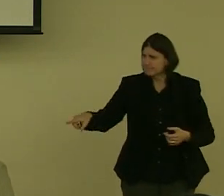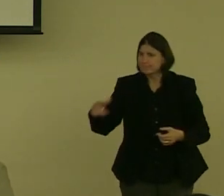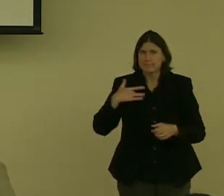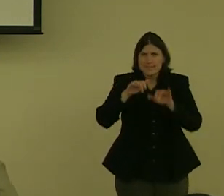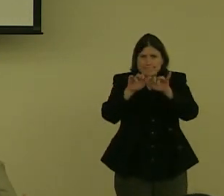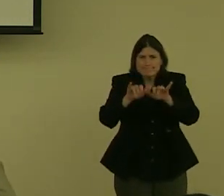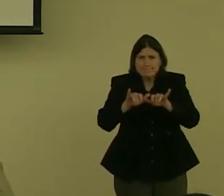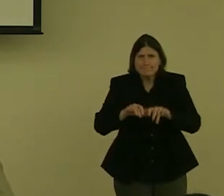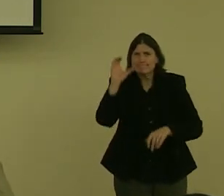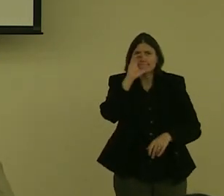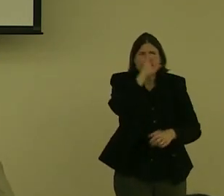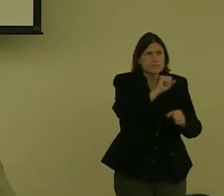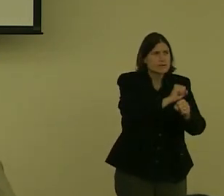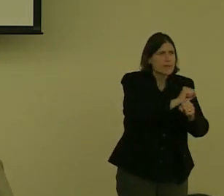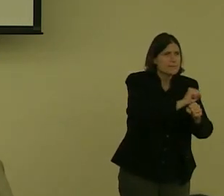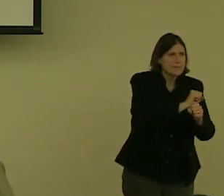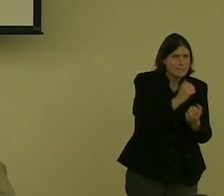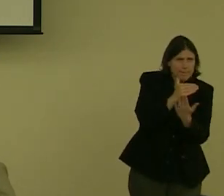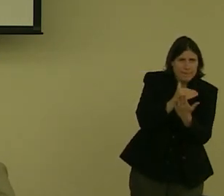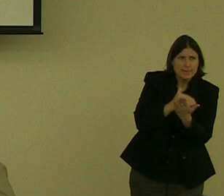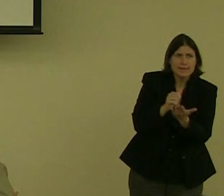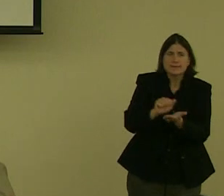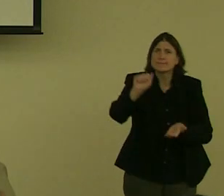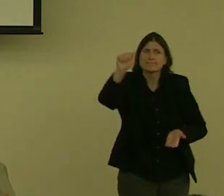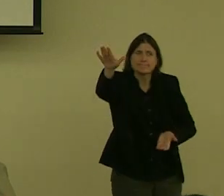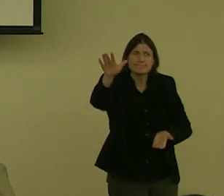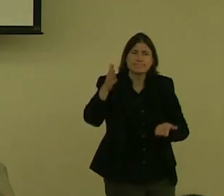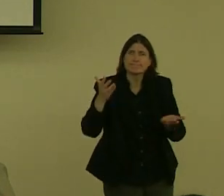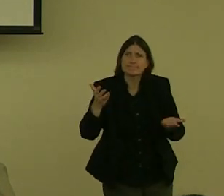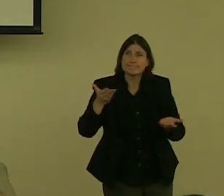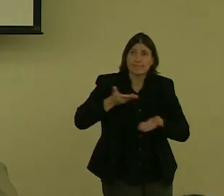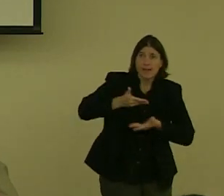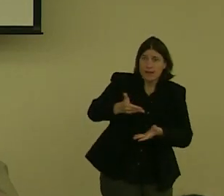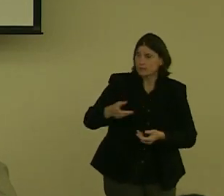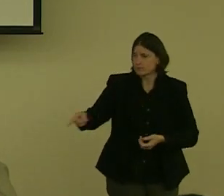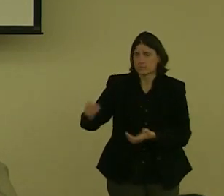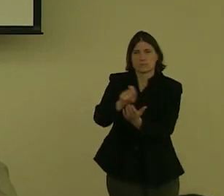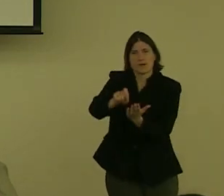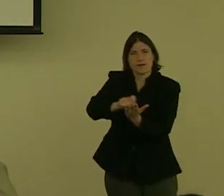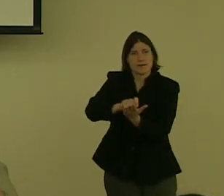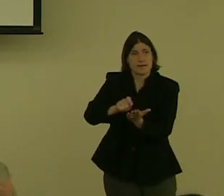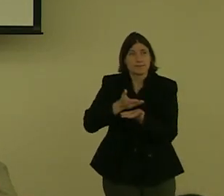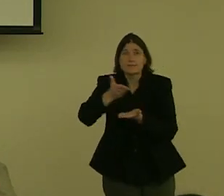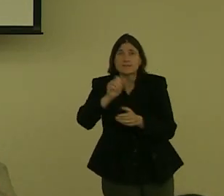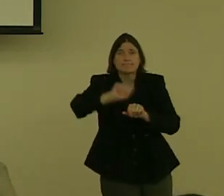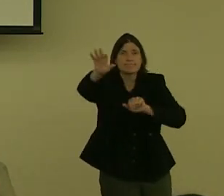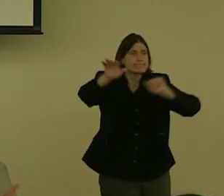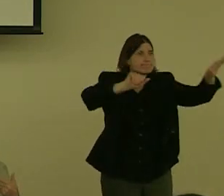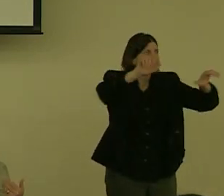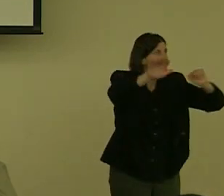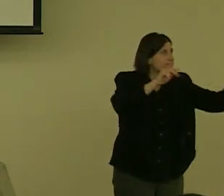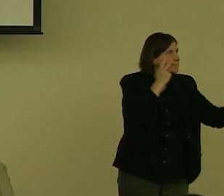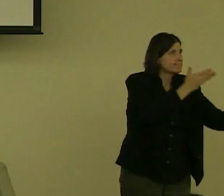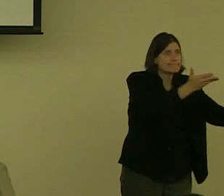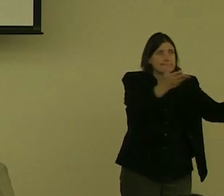it's not that more popular venues don't require some level of, you know, writing samples, but that's what I was asked for from more mainstream sites.